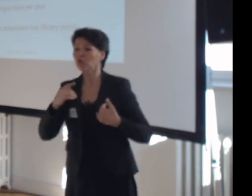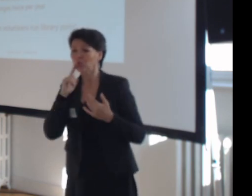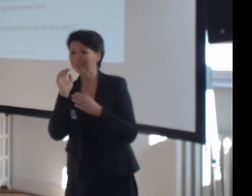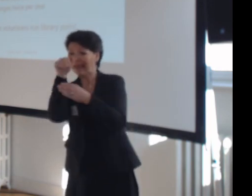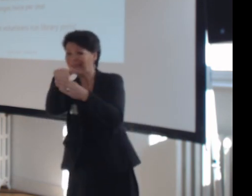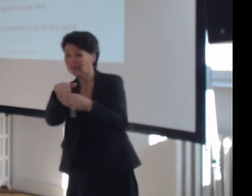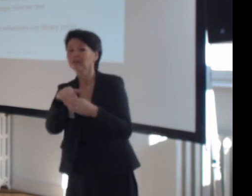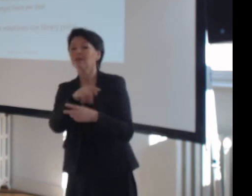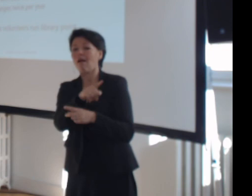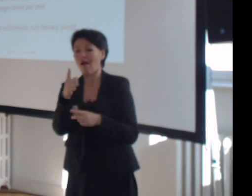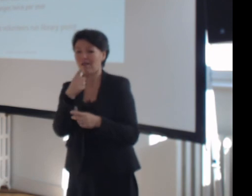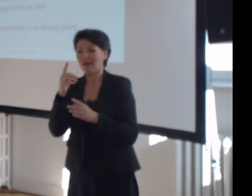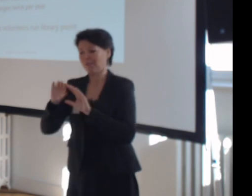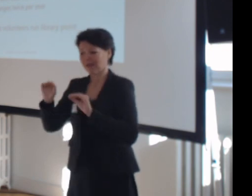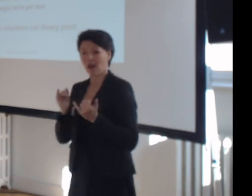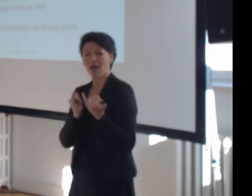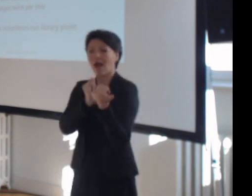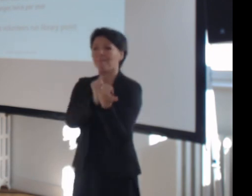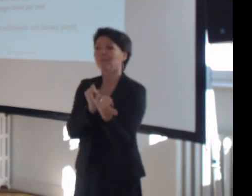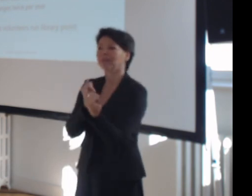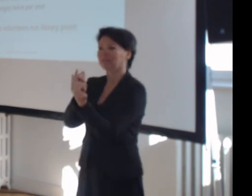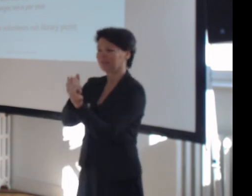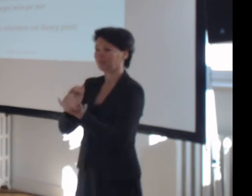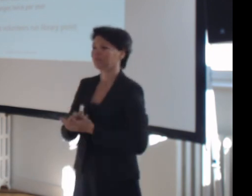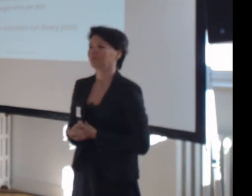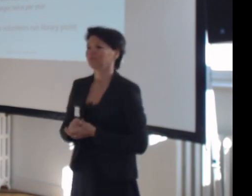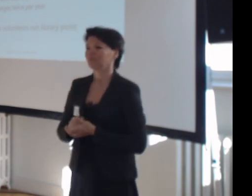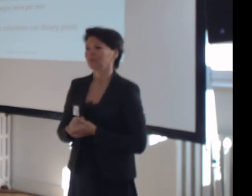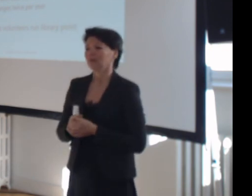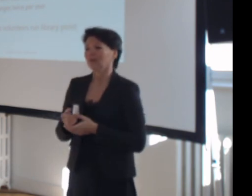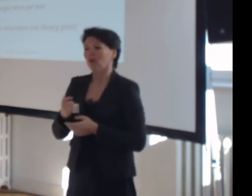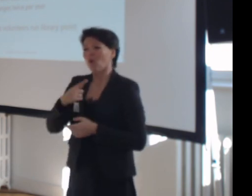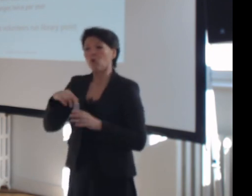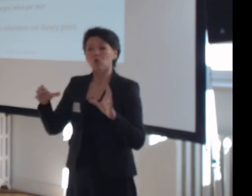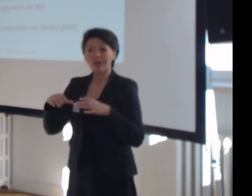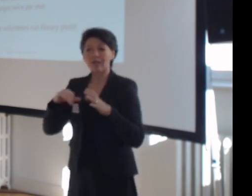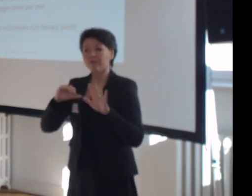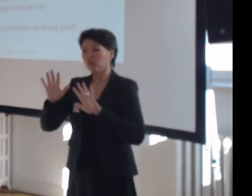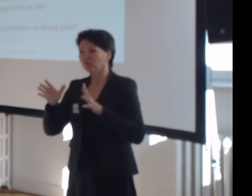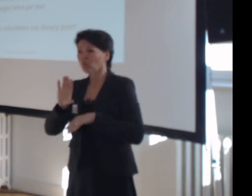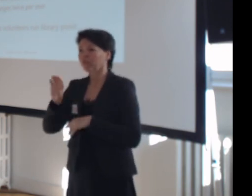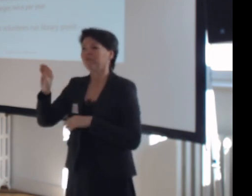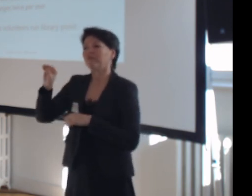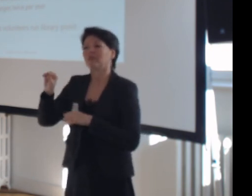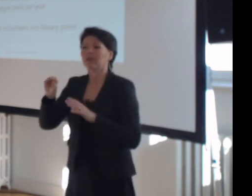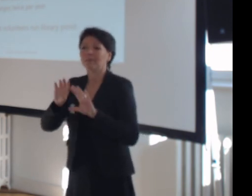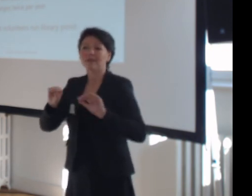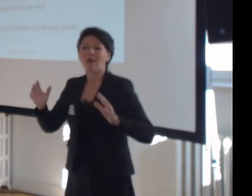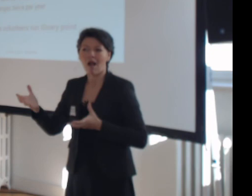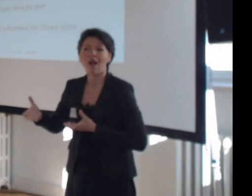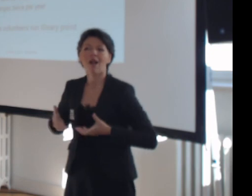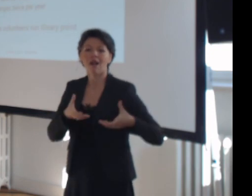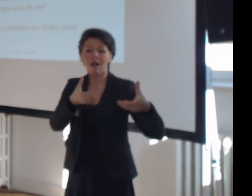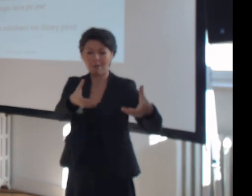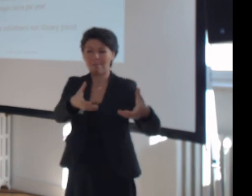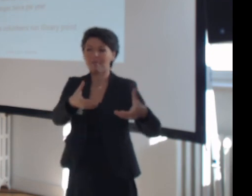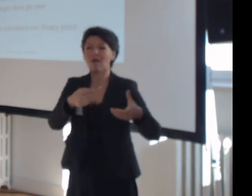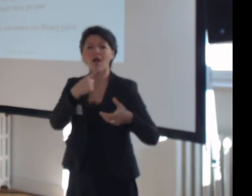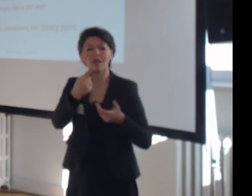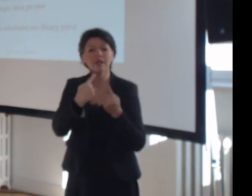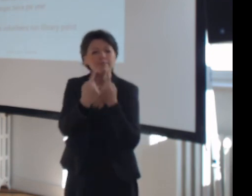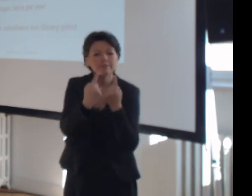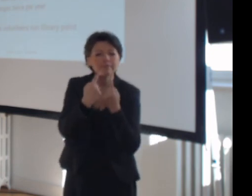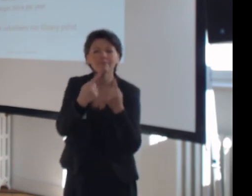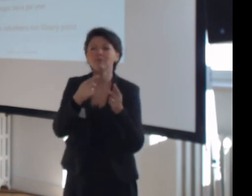about 150 materials on average. This collection is decided about in agreement with the care staff, and we